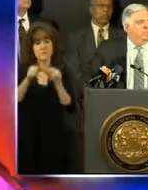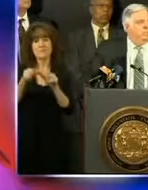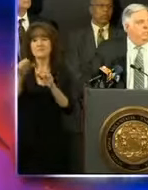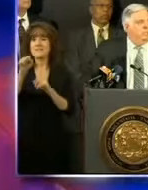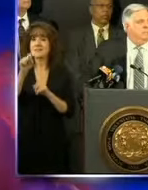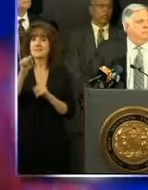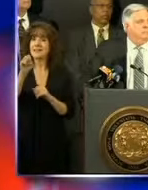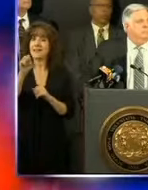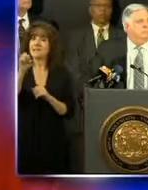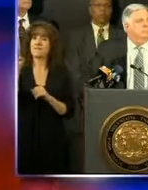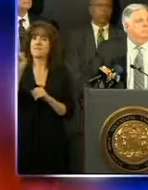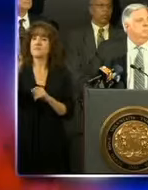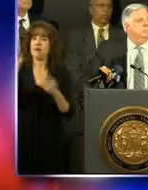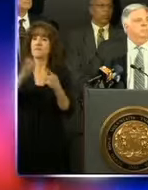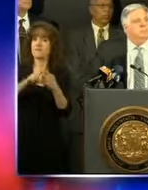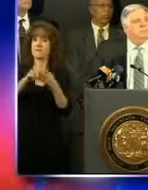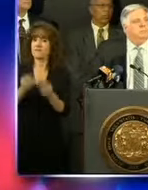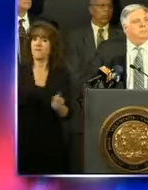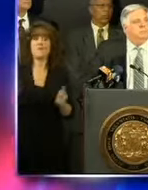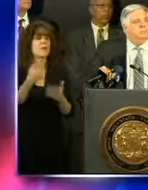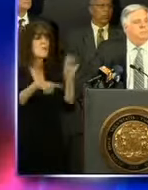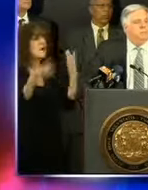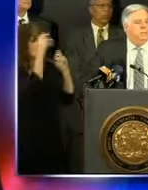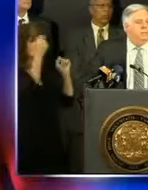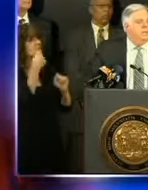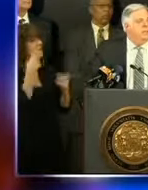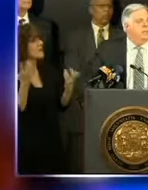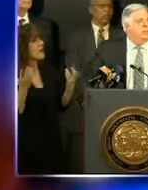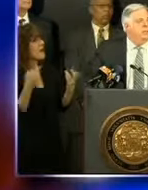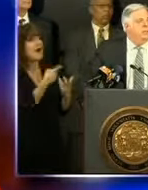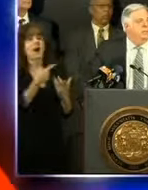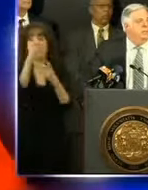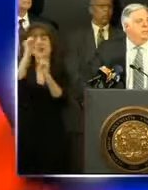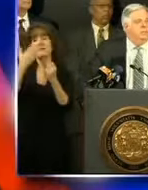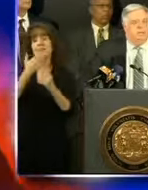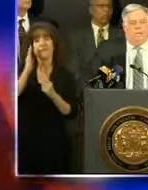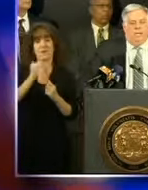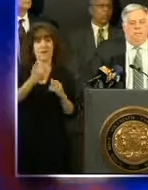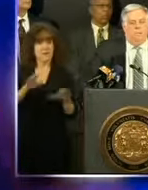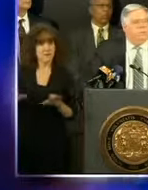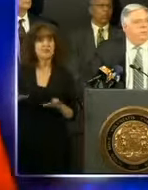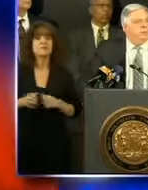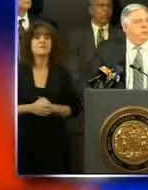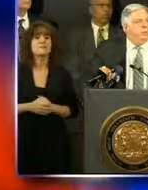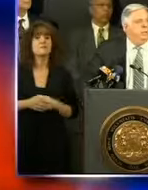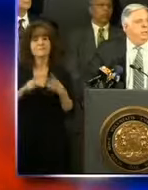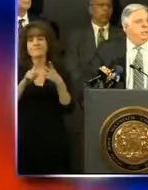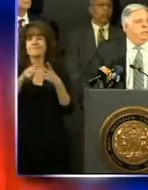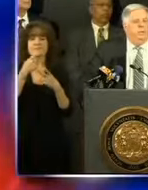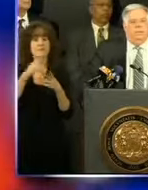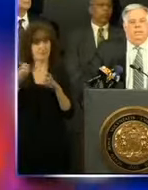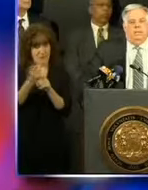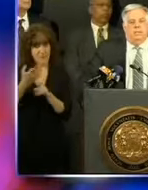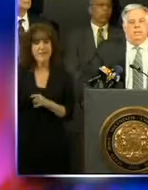it's put to rest. Can you tell us what the president had to say in your conversation? He thanked me for the action, said he thought we were doing the right